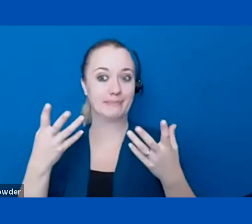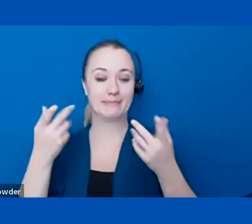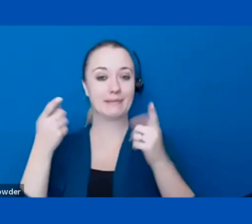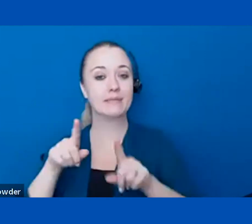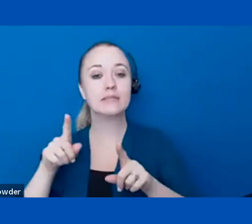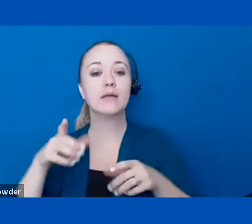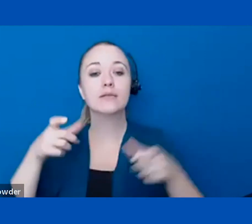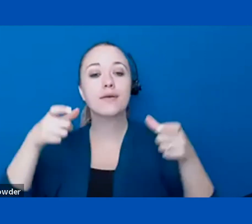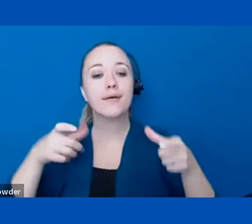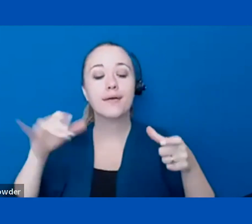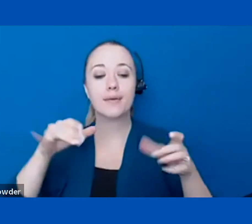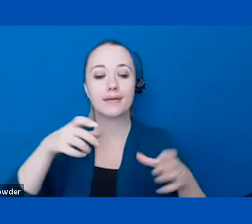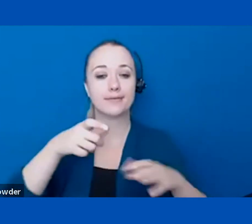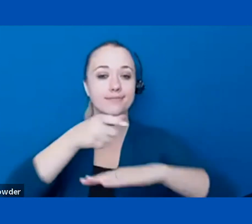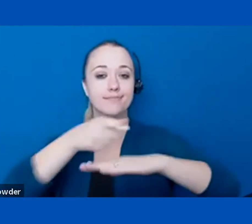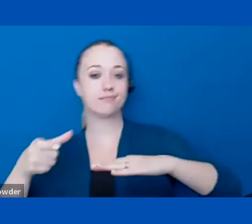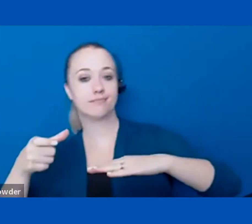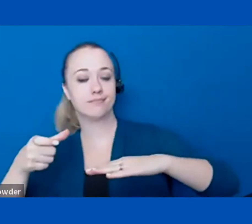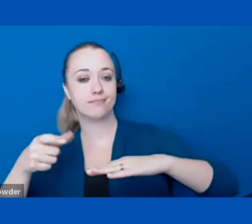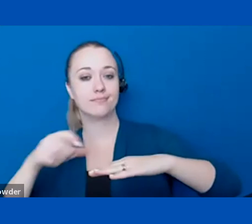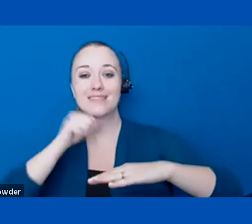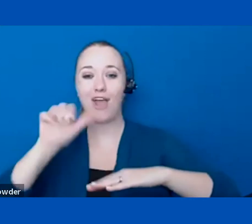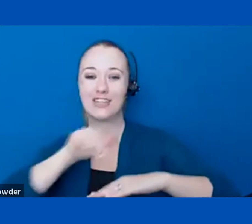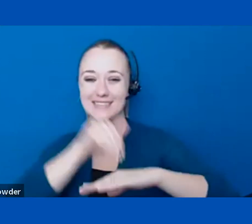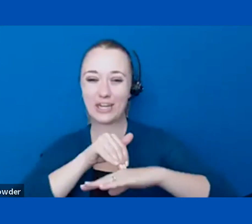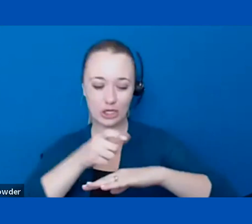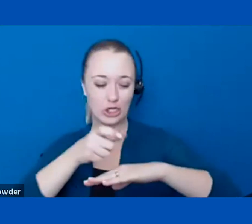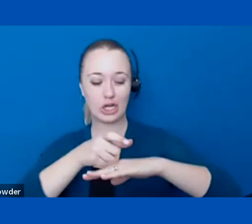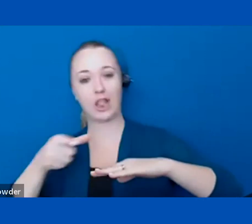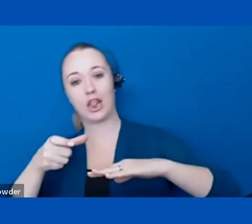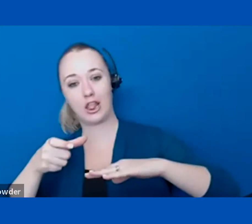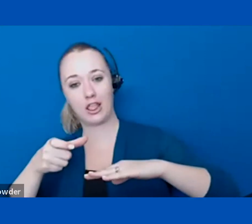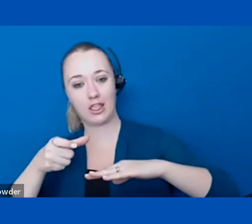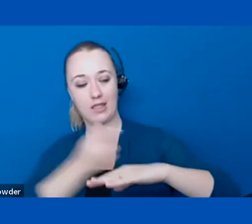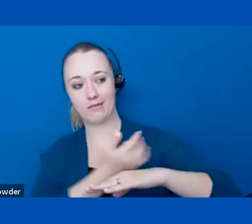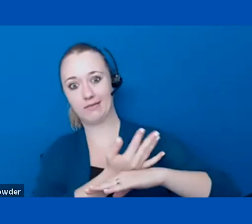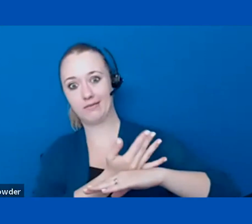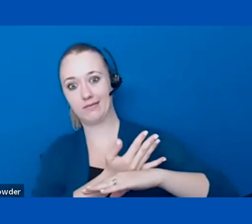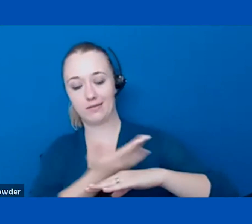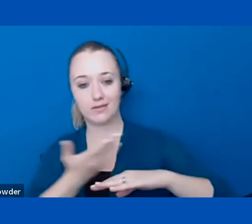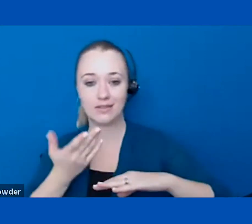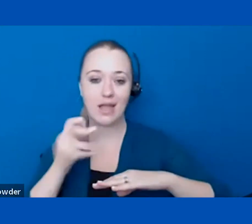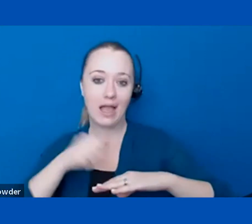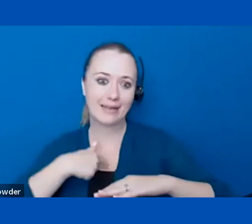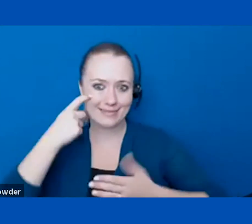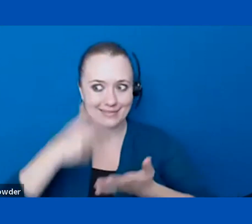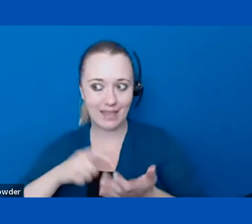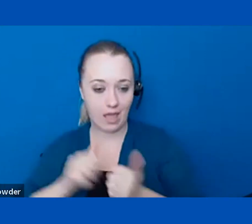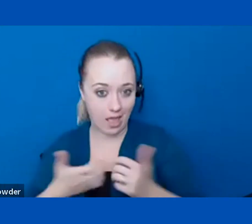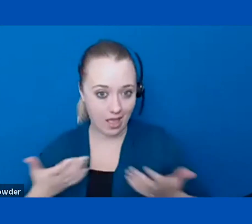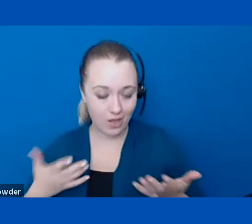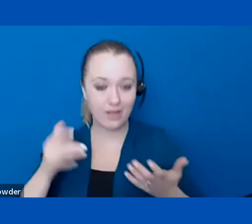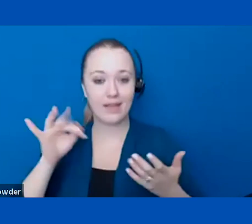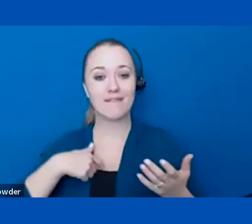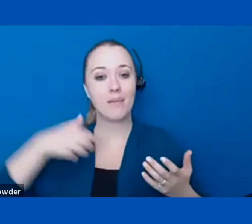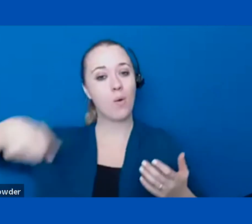or whatever. So, but I could easily tell that it's not centered, because you can tell if you're holding the pen on